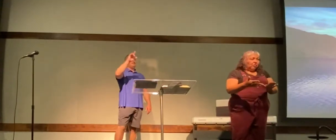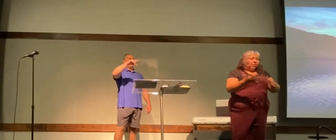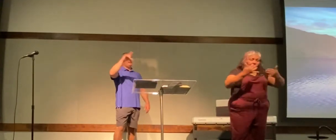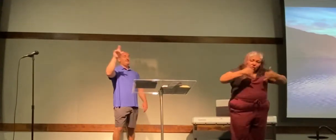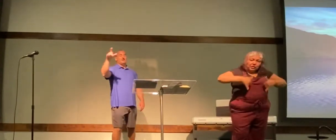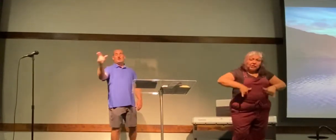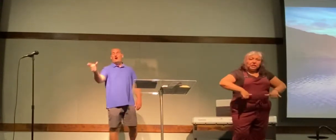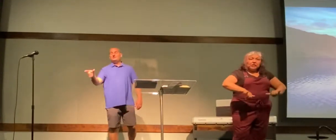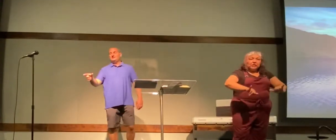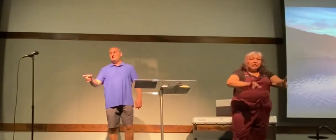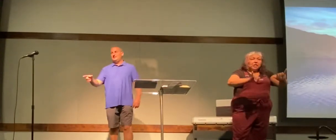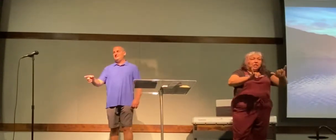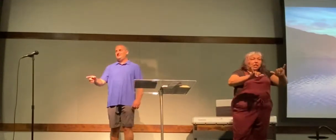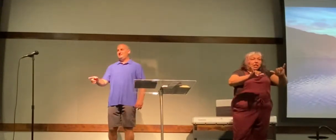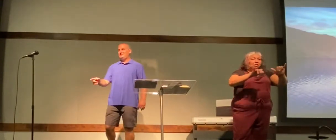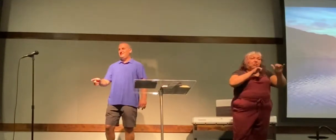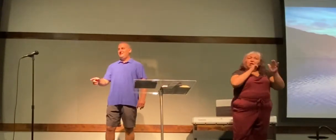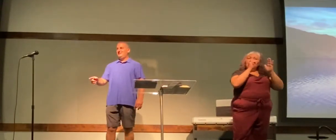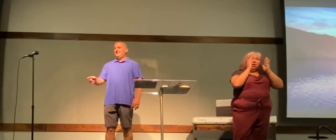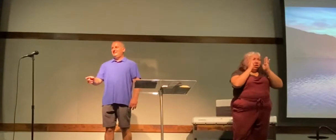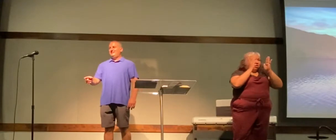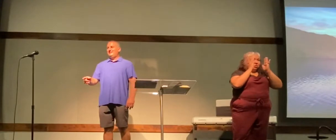in a state of unconsciousness.